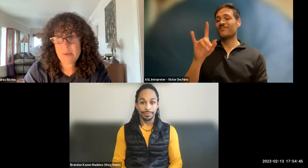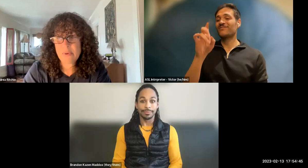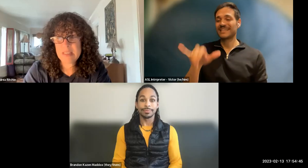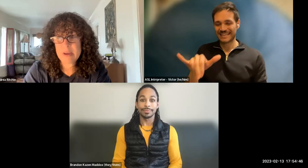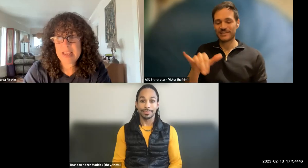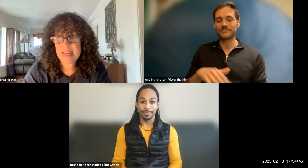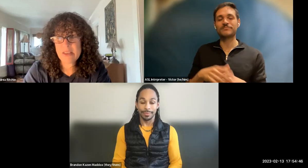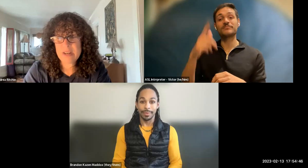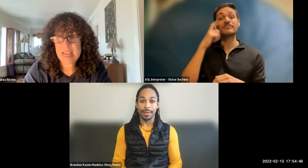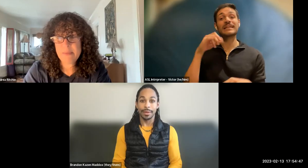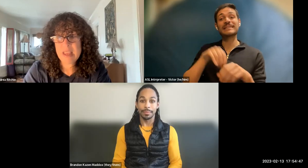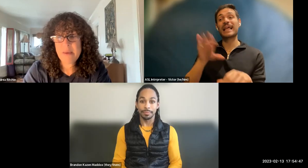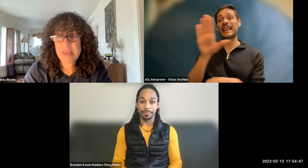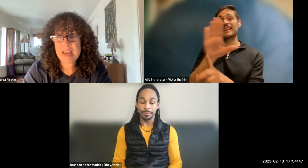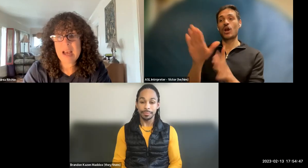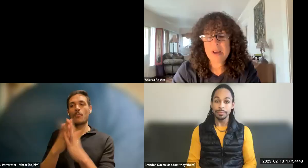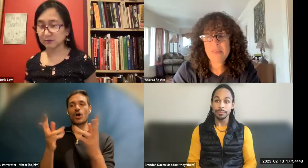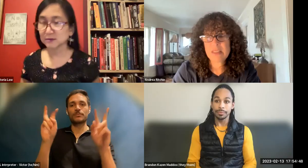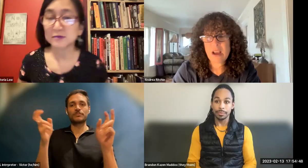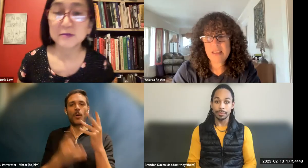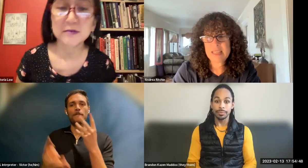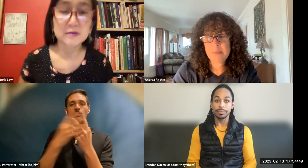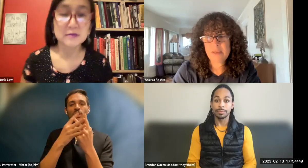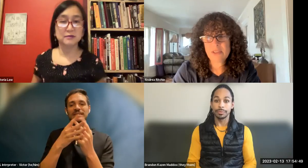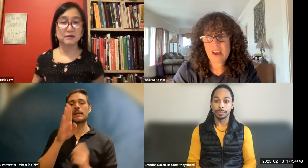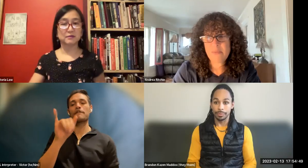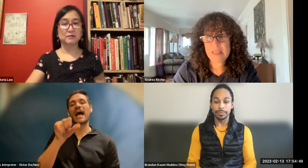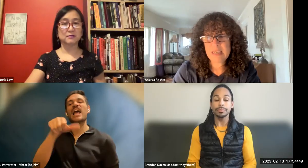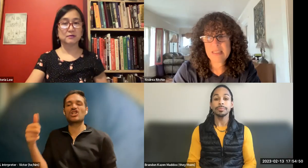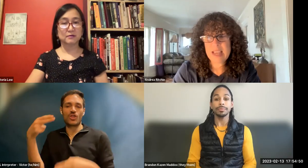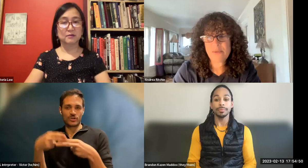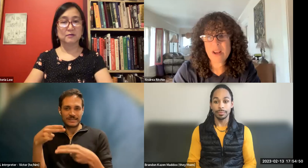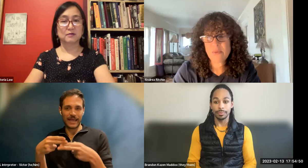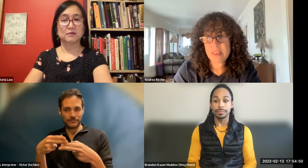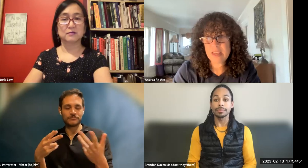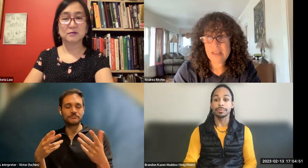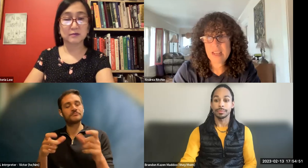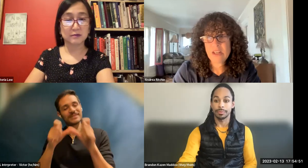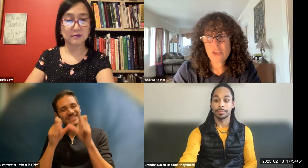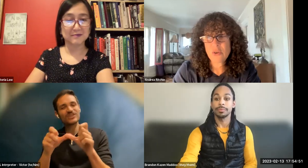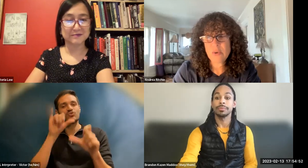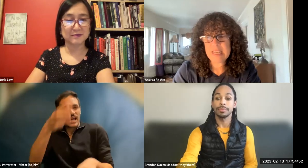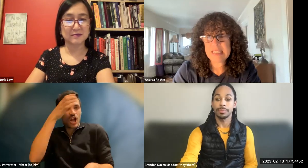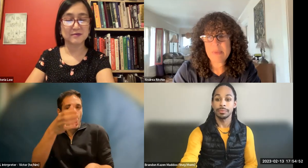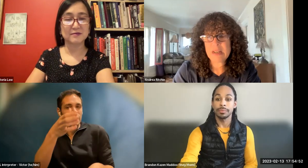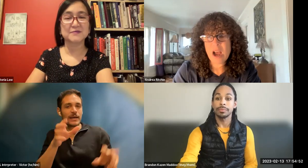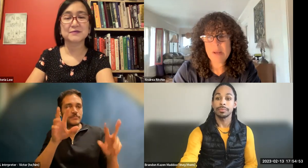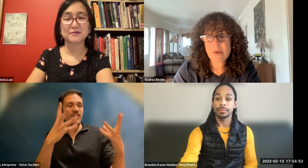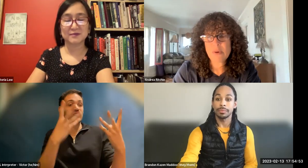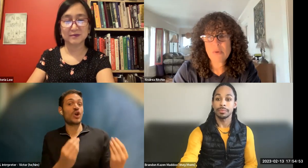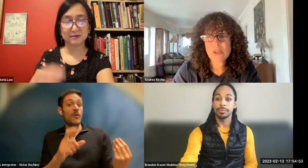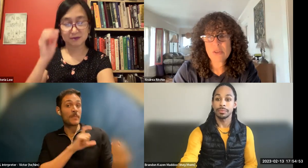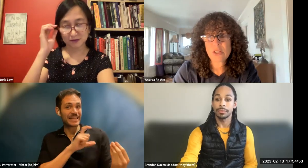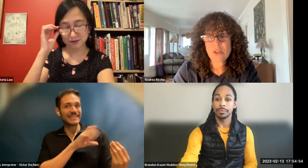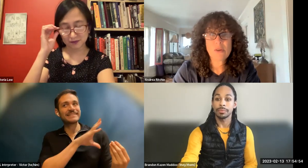book, Prison by Any Other Name, pick up on this concept of soft police and run with it to examine